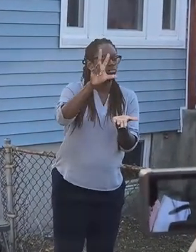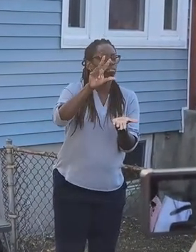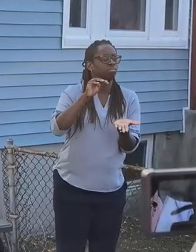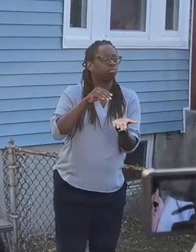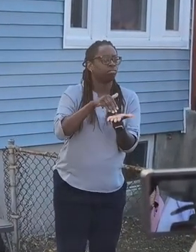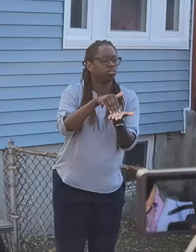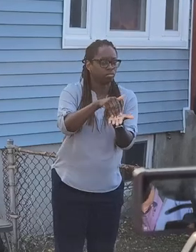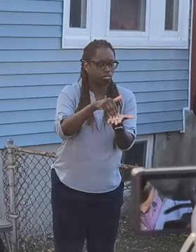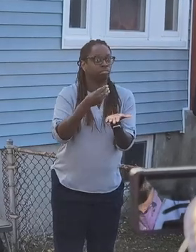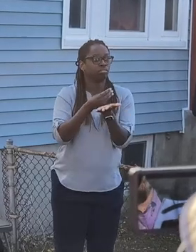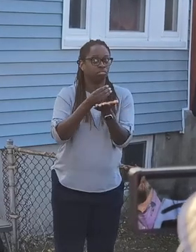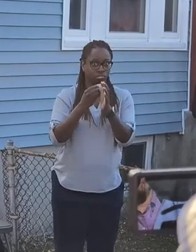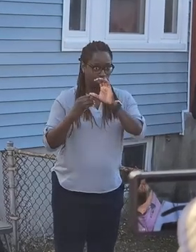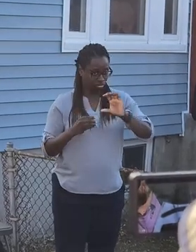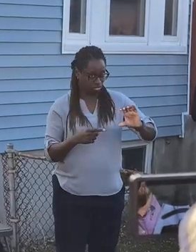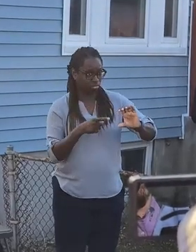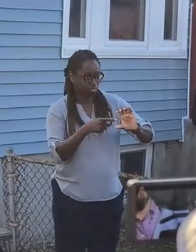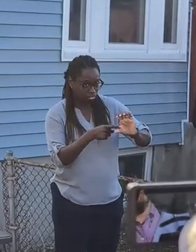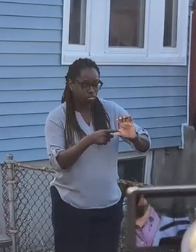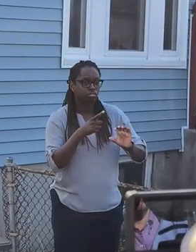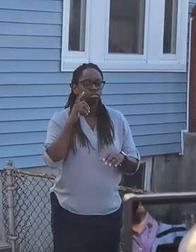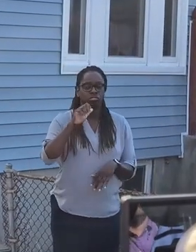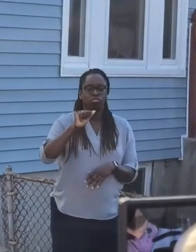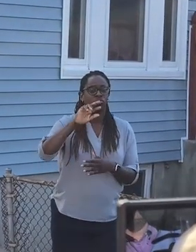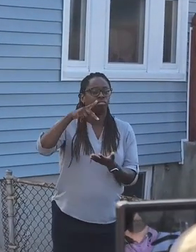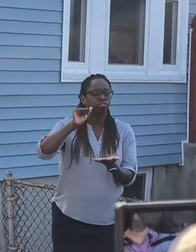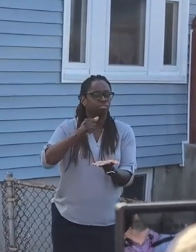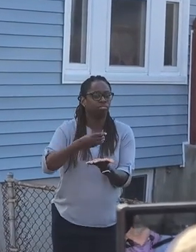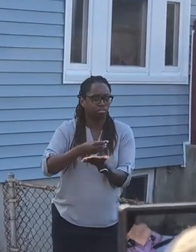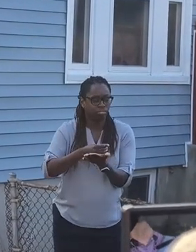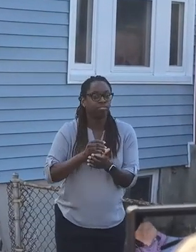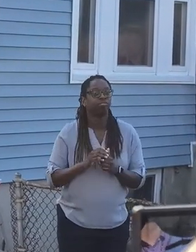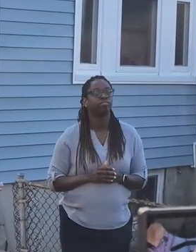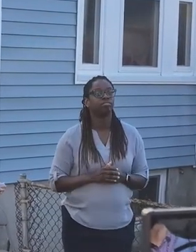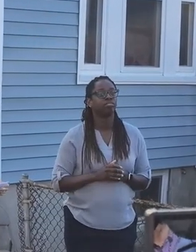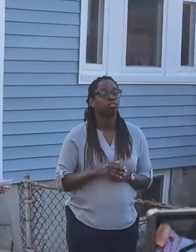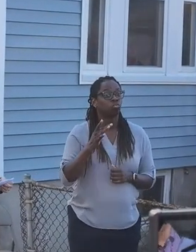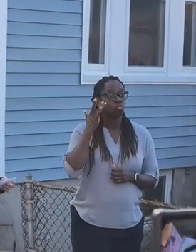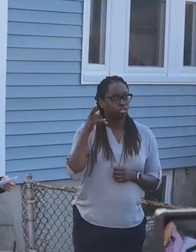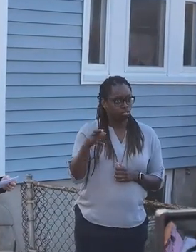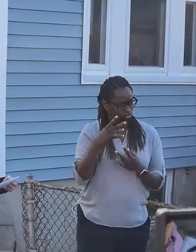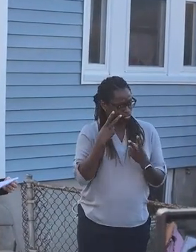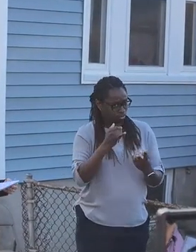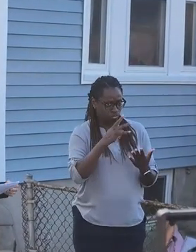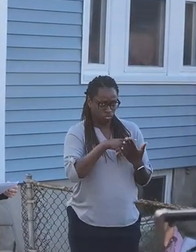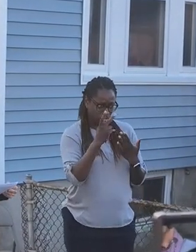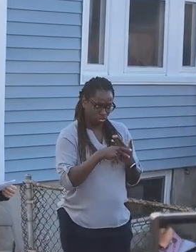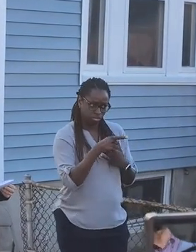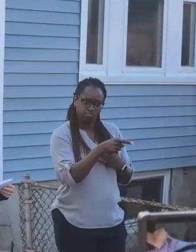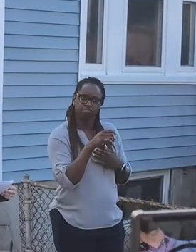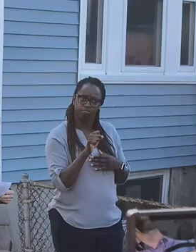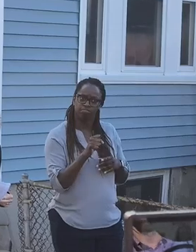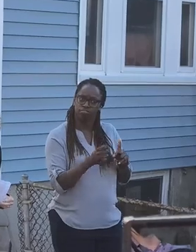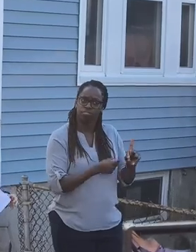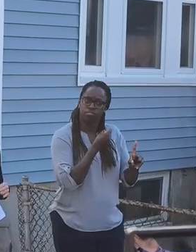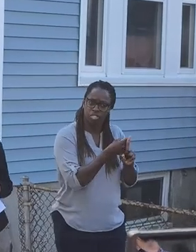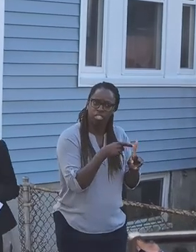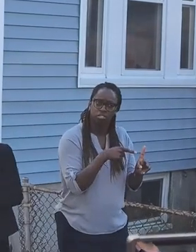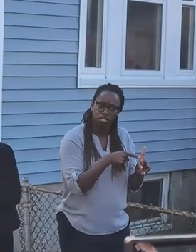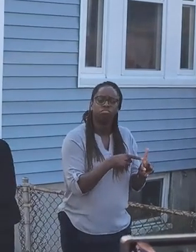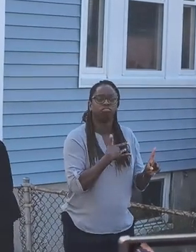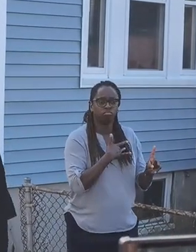funding because they recognize the importance and the impact of this program. I would now like to invite the mayor to say a few